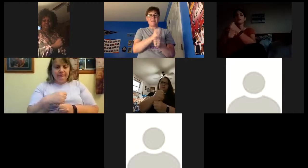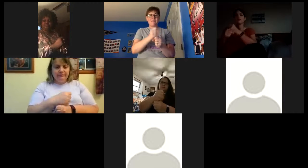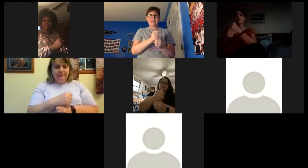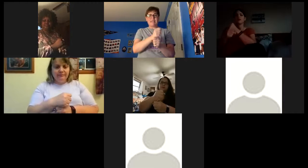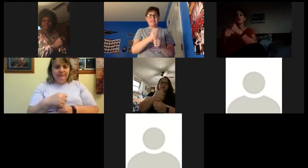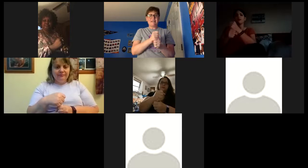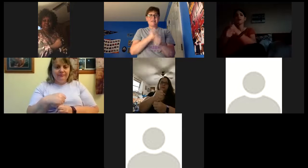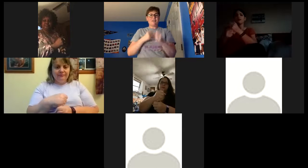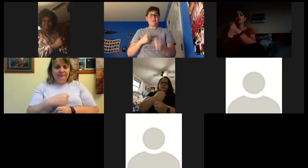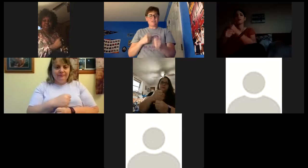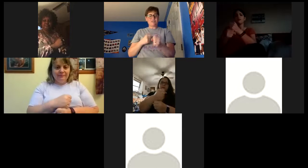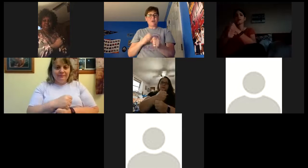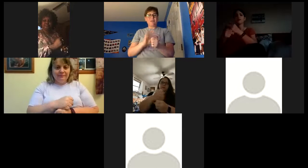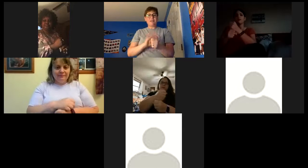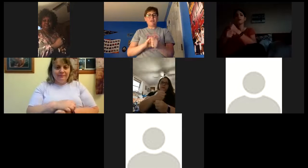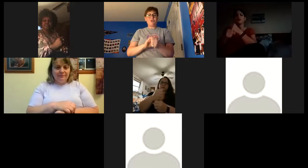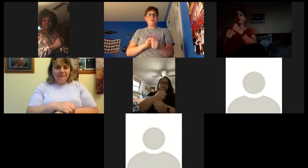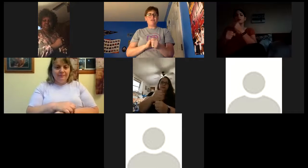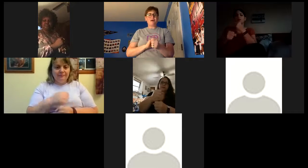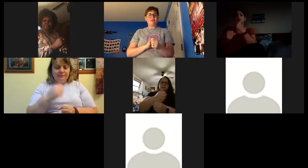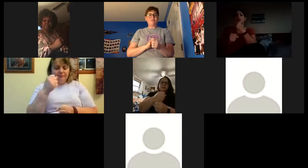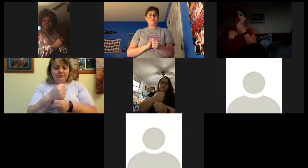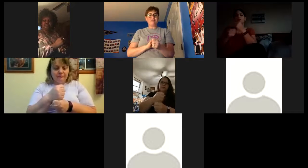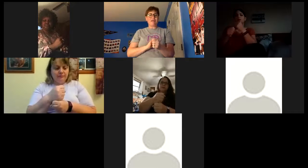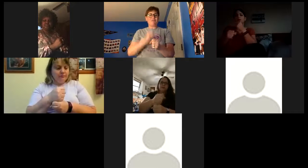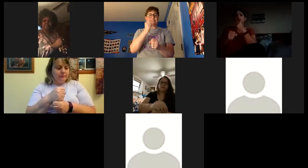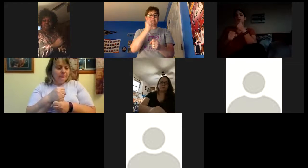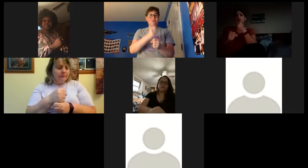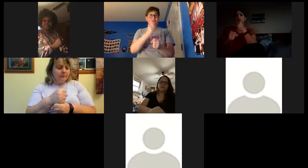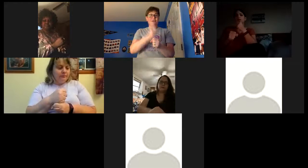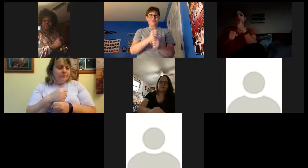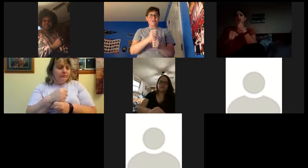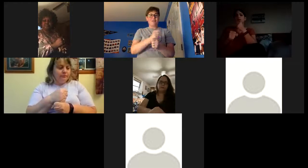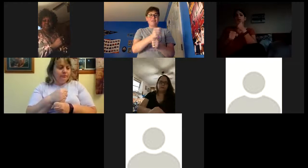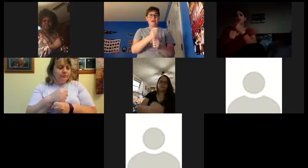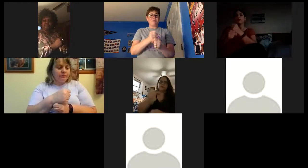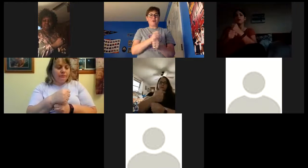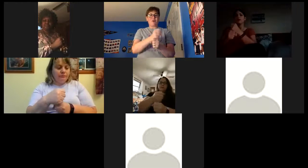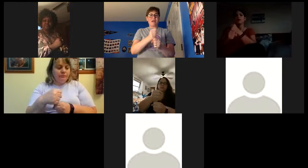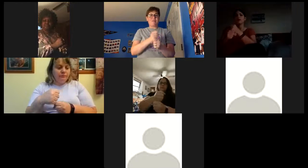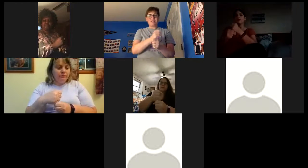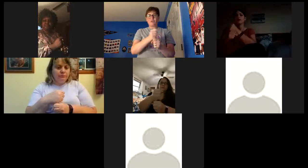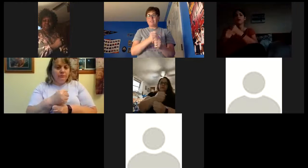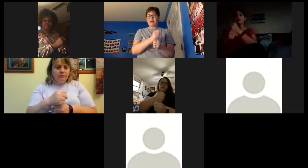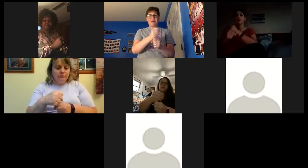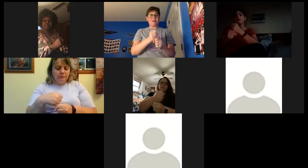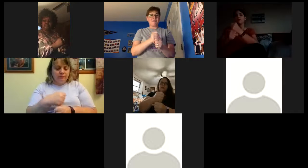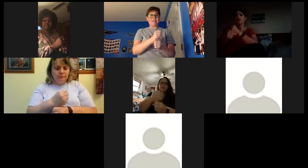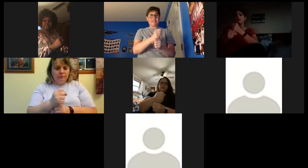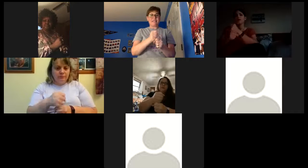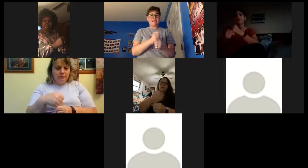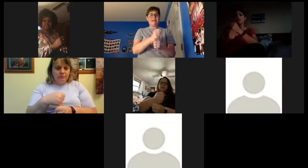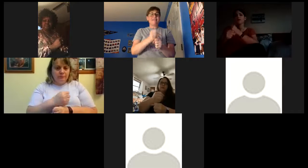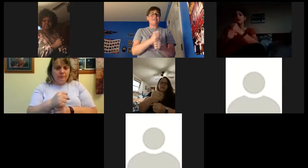you might be making? So this one's holding, your one on the bottom's being held still. The one on the top's going around. This one's not on